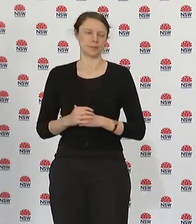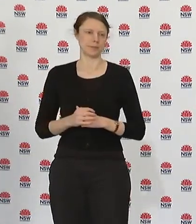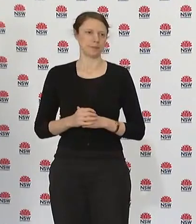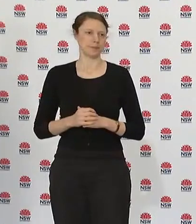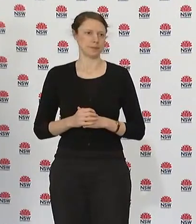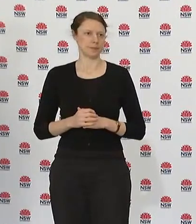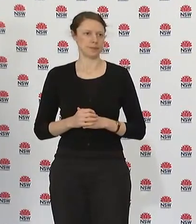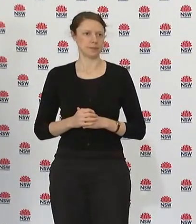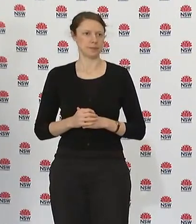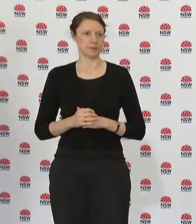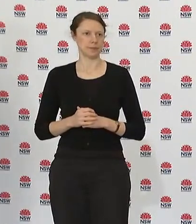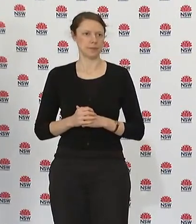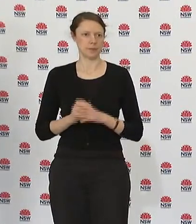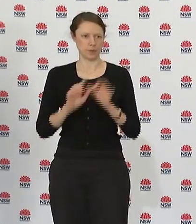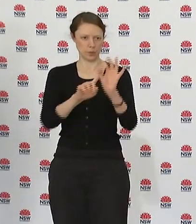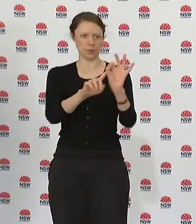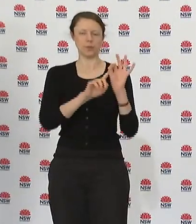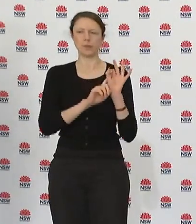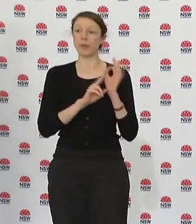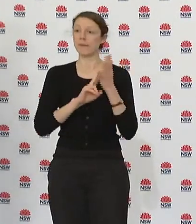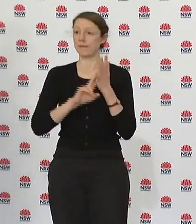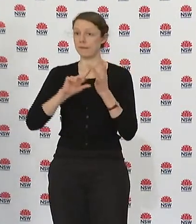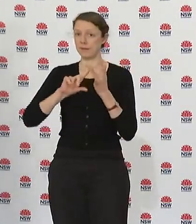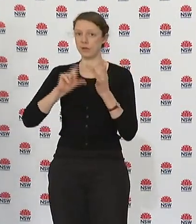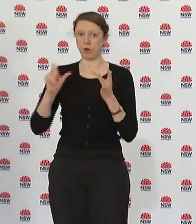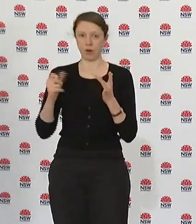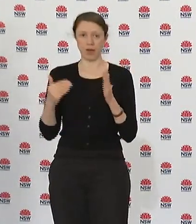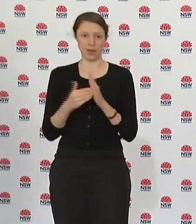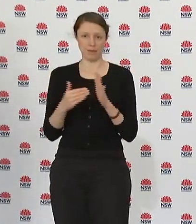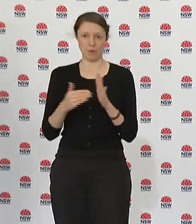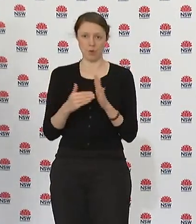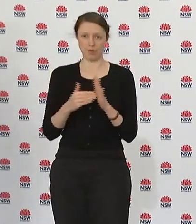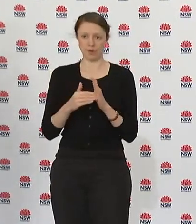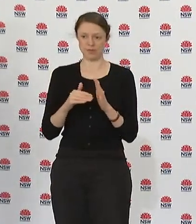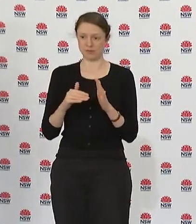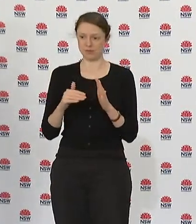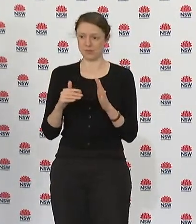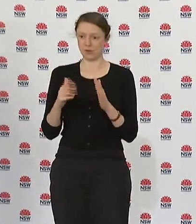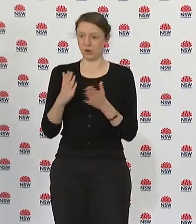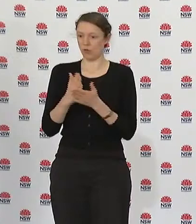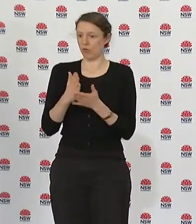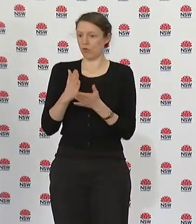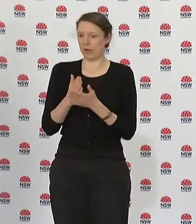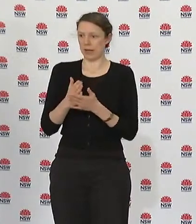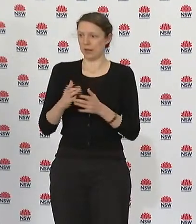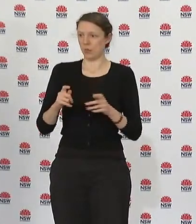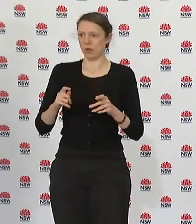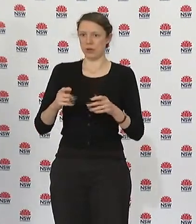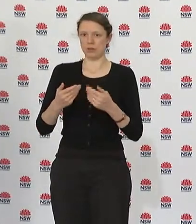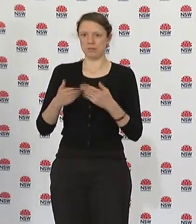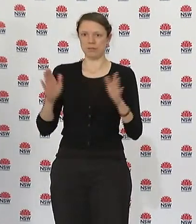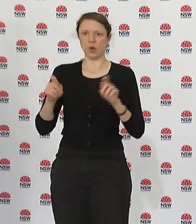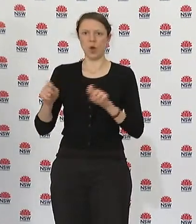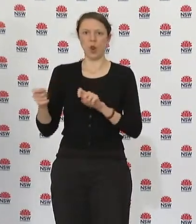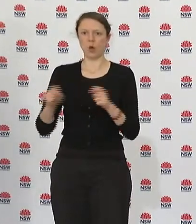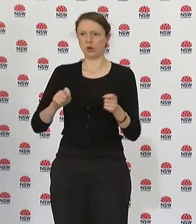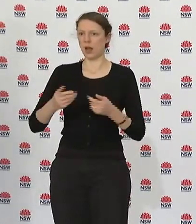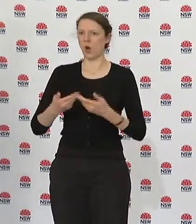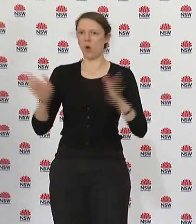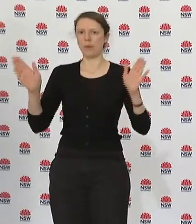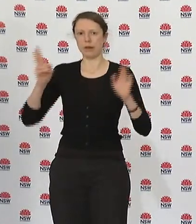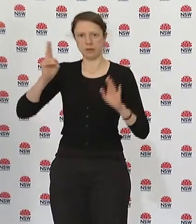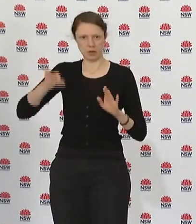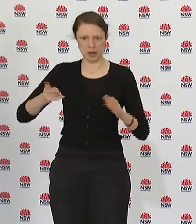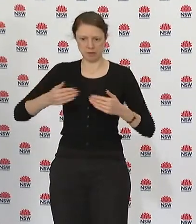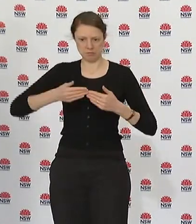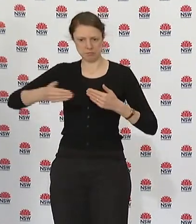clear, Premier, Victoria is now coming out of lockdown. Have they now shown us up at this? Have they shown us, and should we have gone down harder and faster?